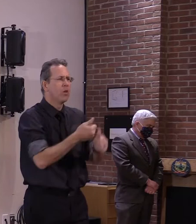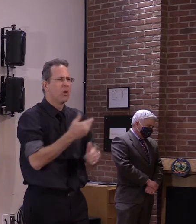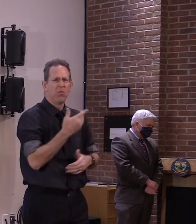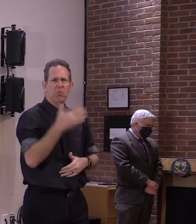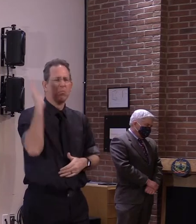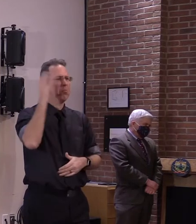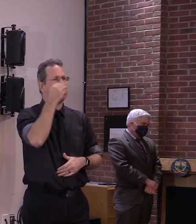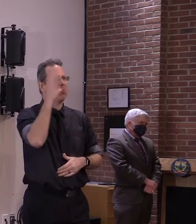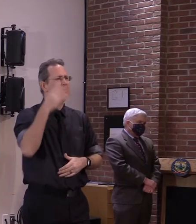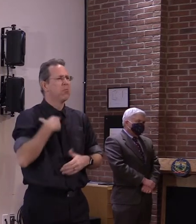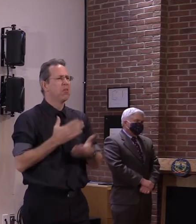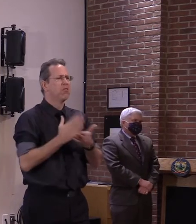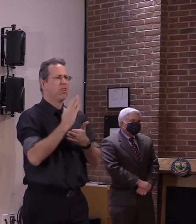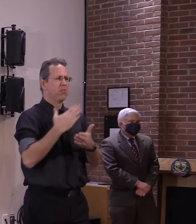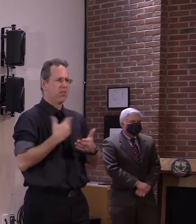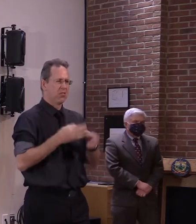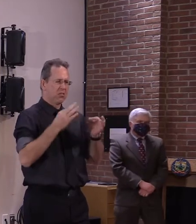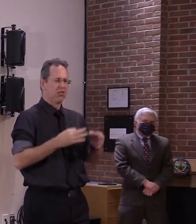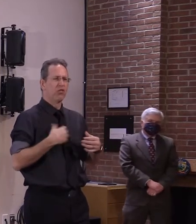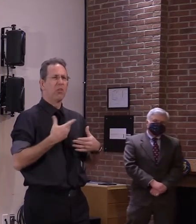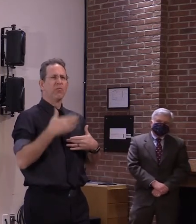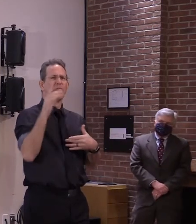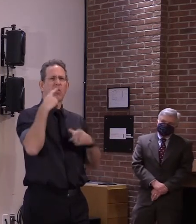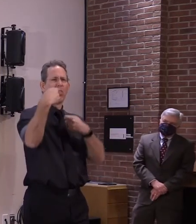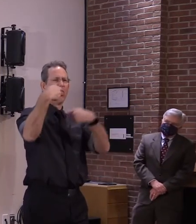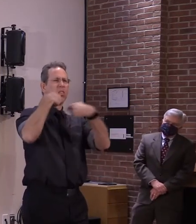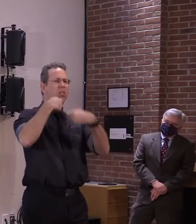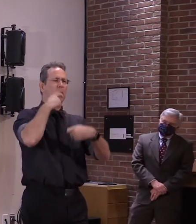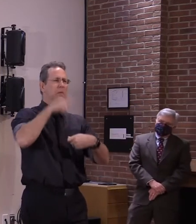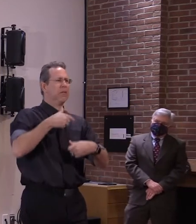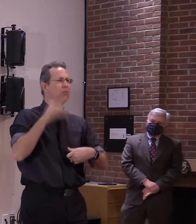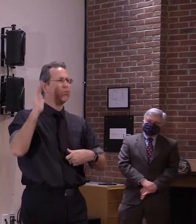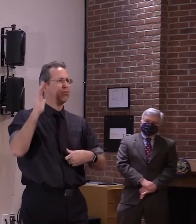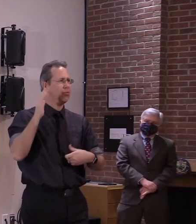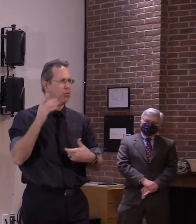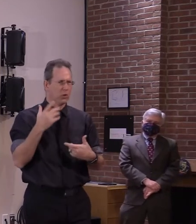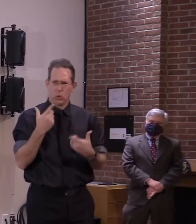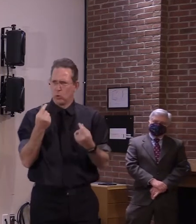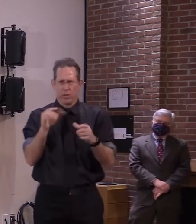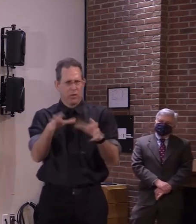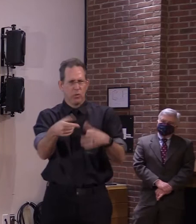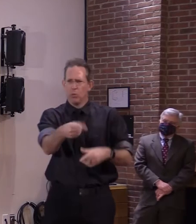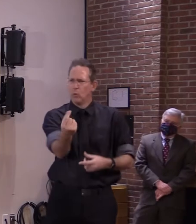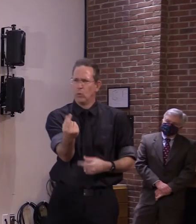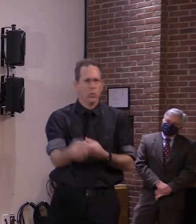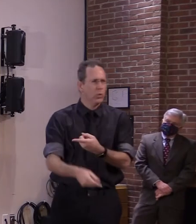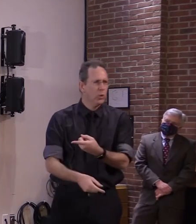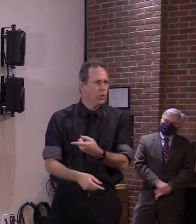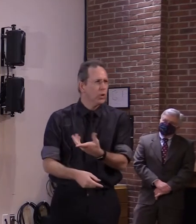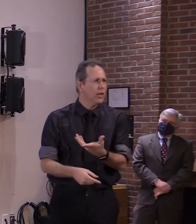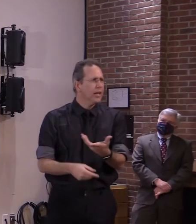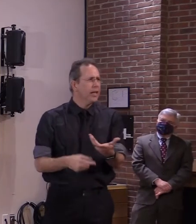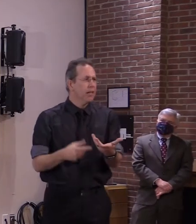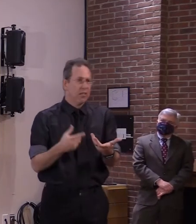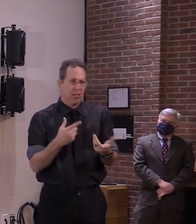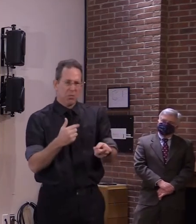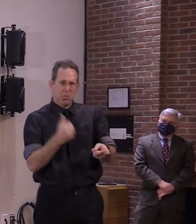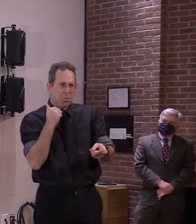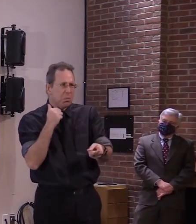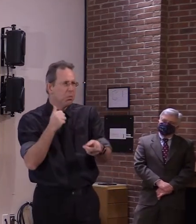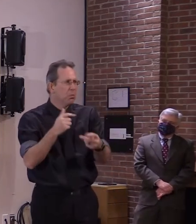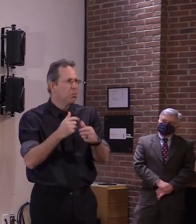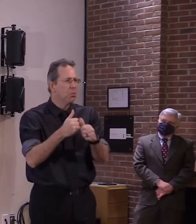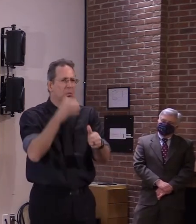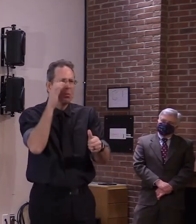what what do you do about a community a community that just says we're not we're not going to follow this well again this is